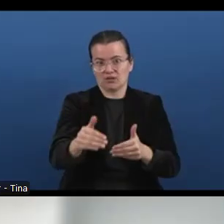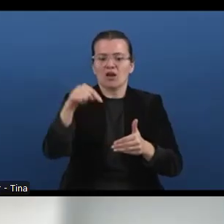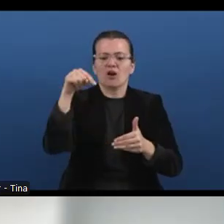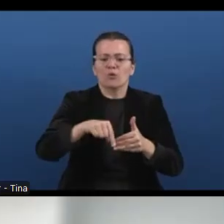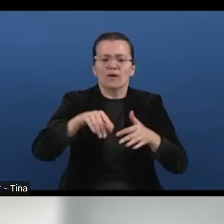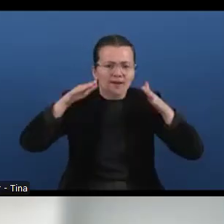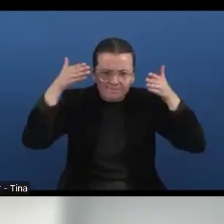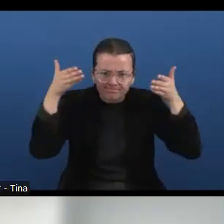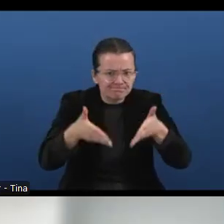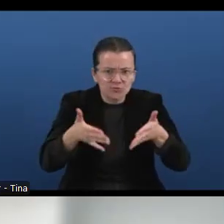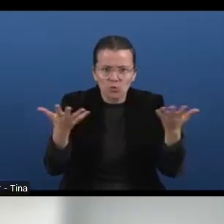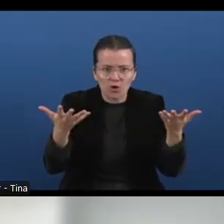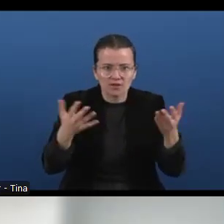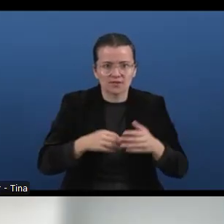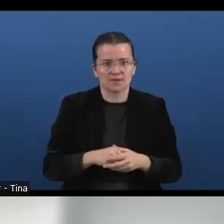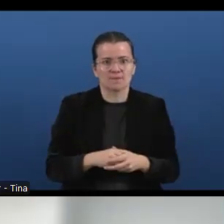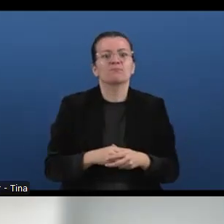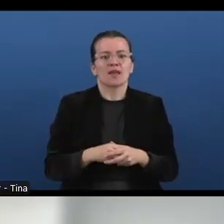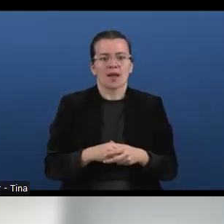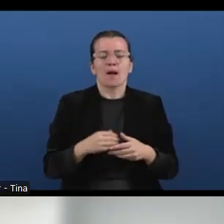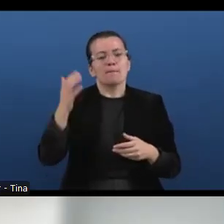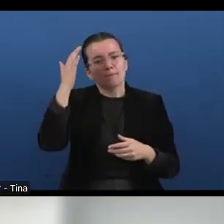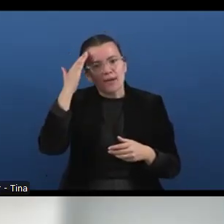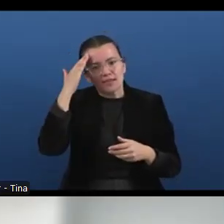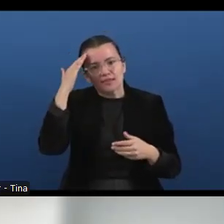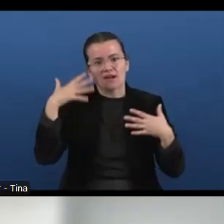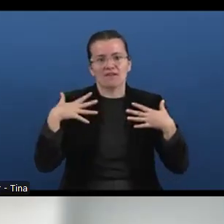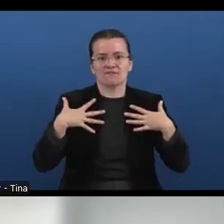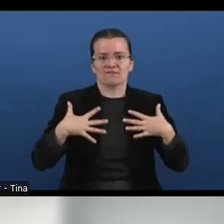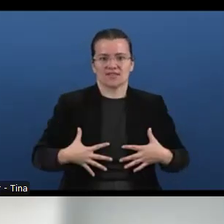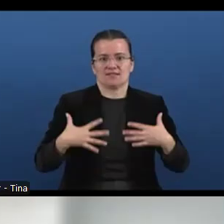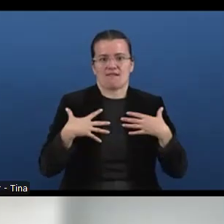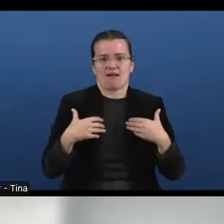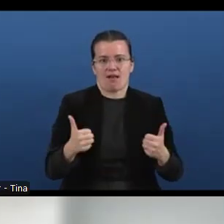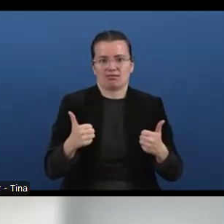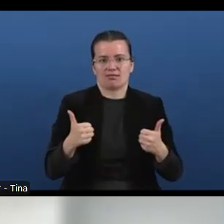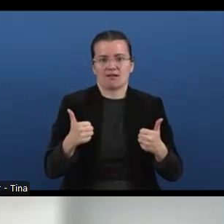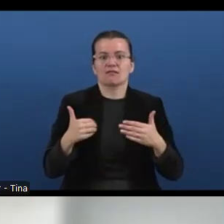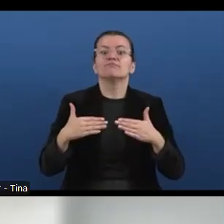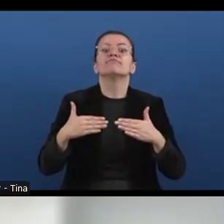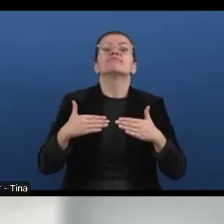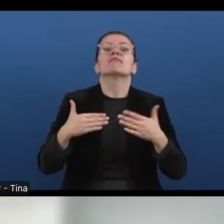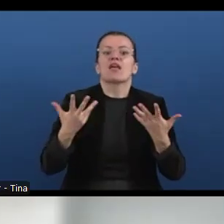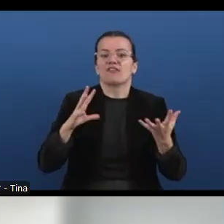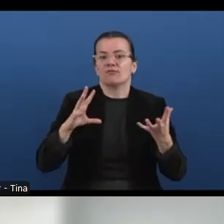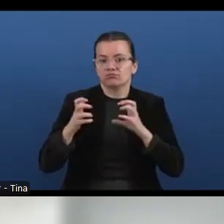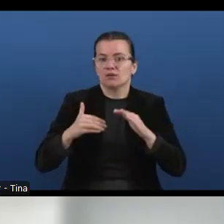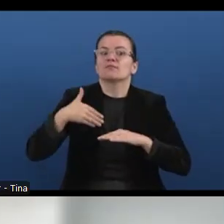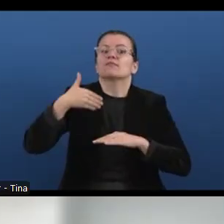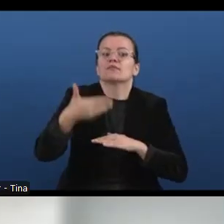mental and physical health issues, offering support and resources to all